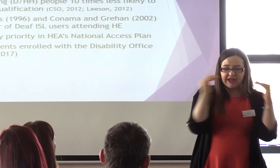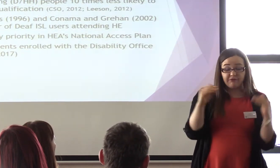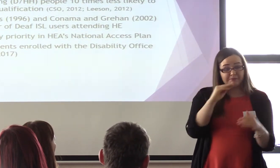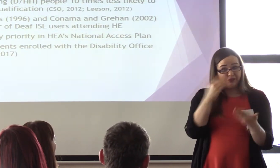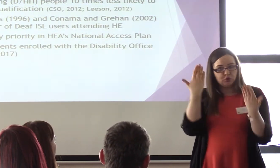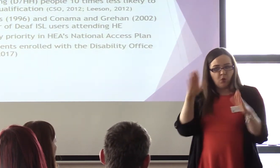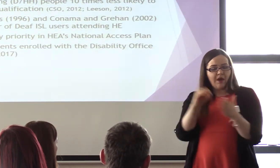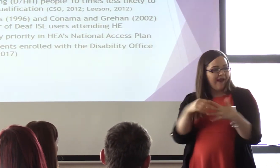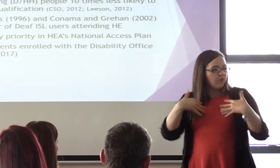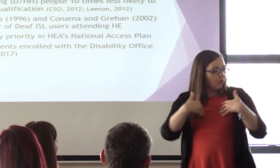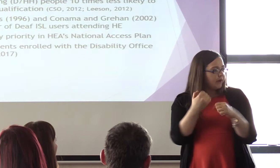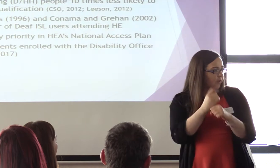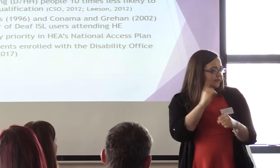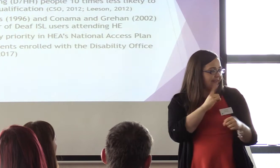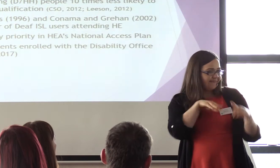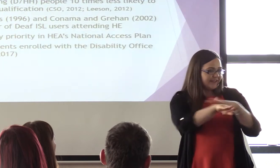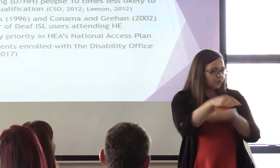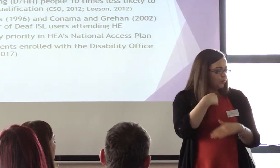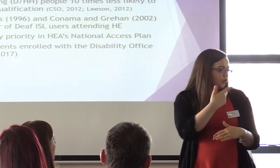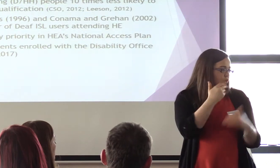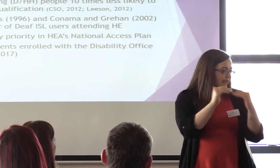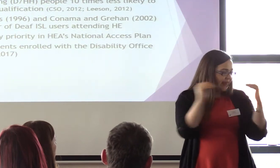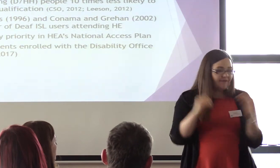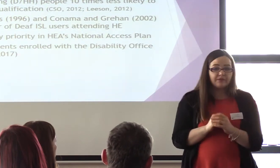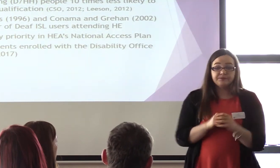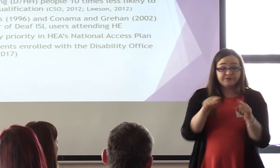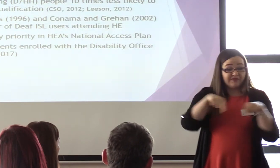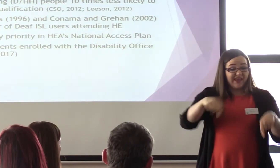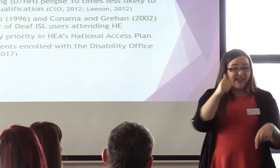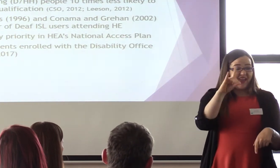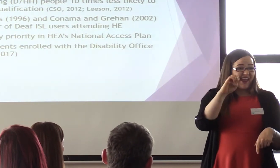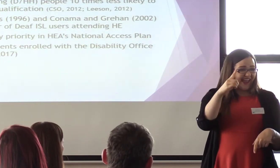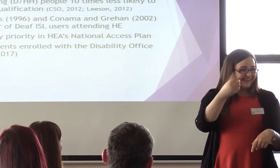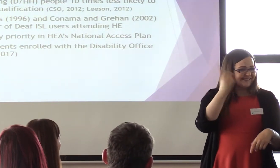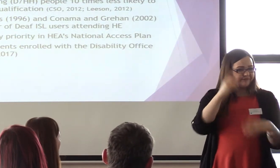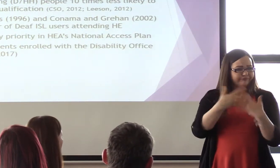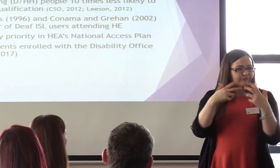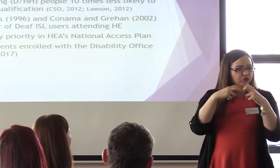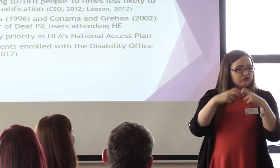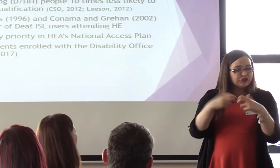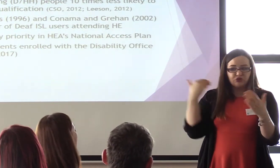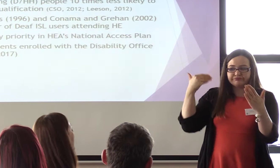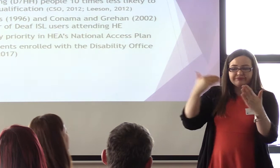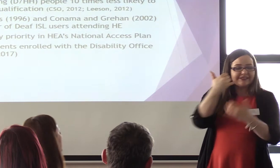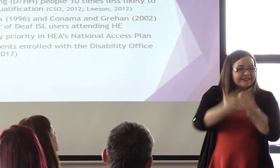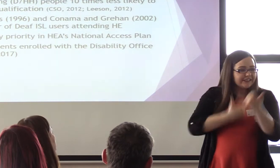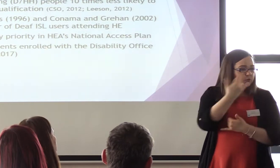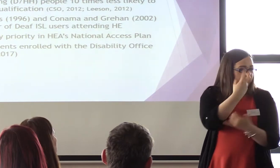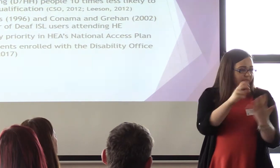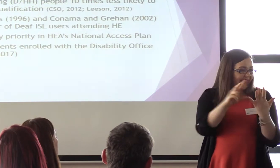to target deaf people entering third level education because they were concerned that the percentage was so low. AHEAD carried out some